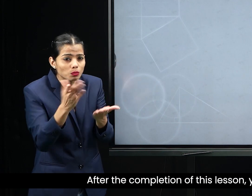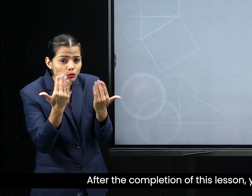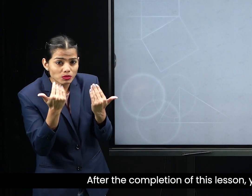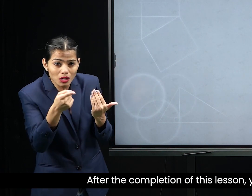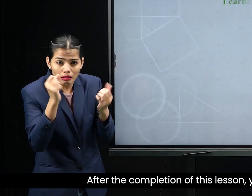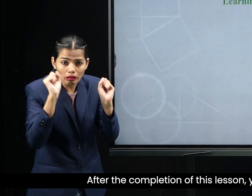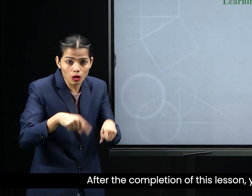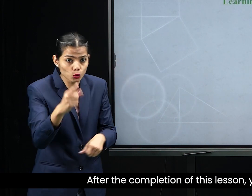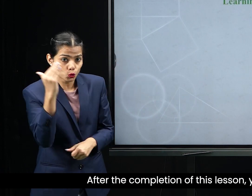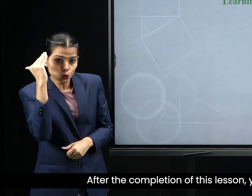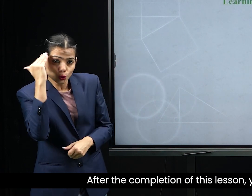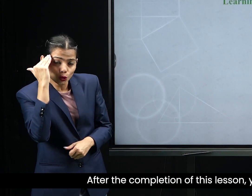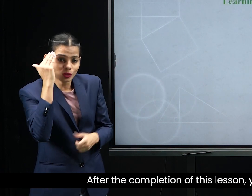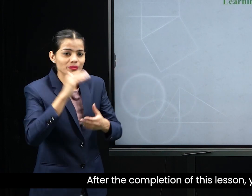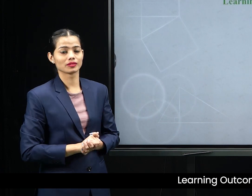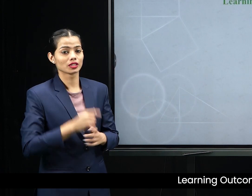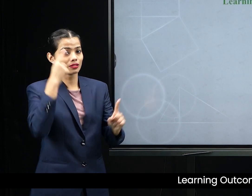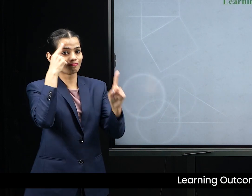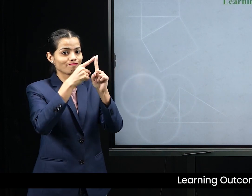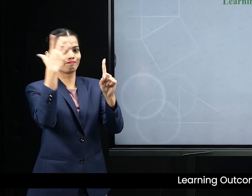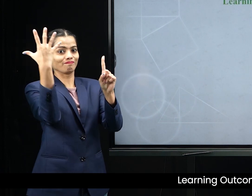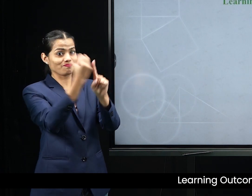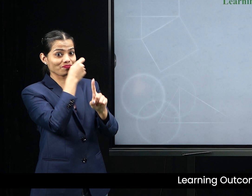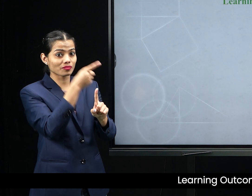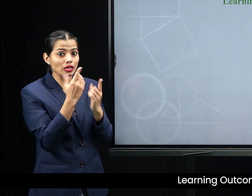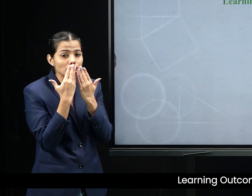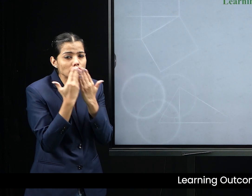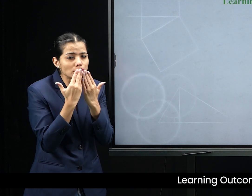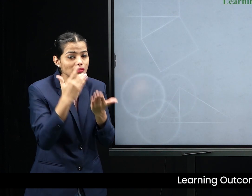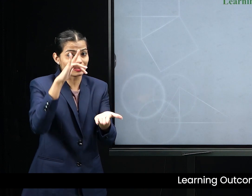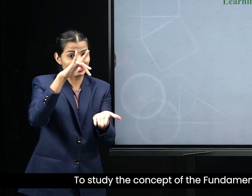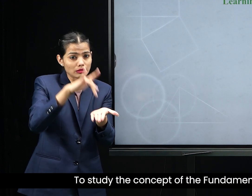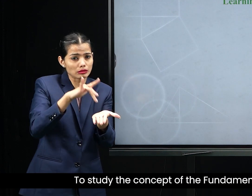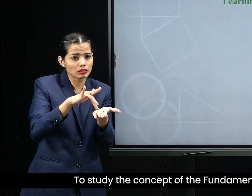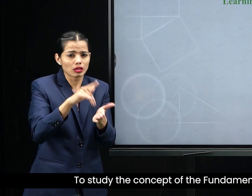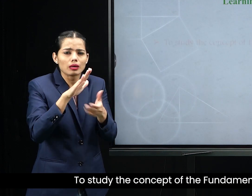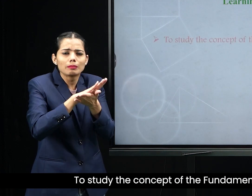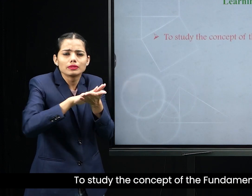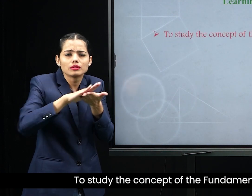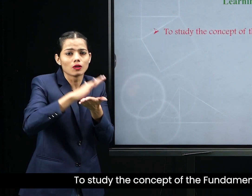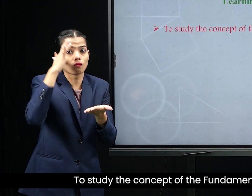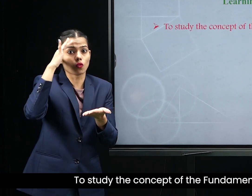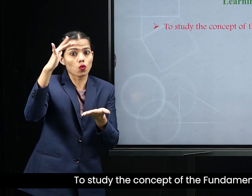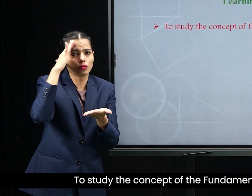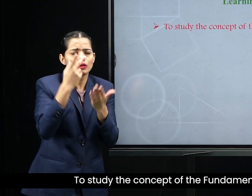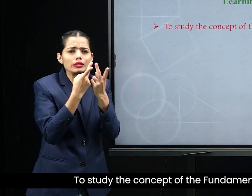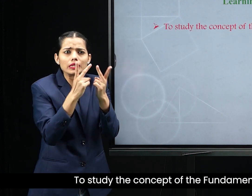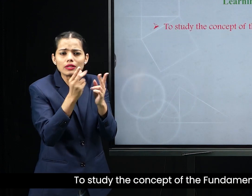will be able to know learning outcomes. To study the concept of the Fundamental Theorem